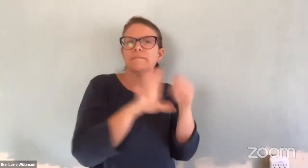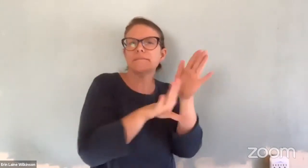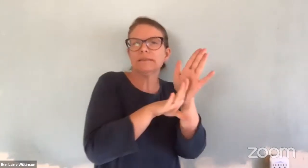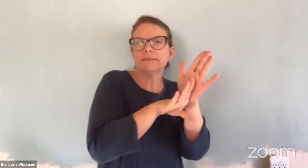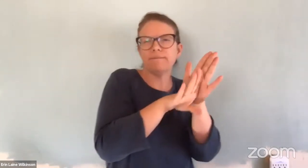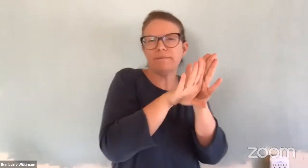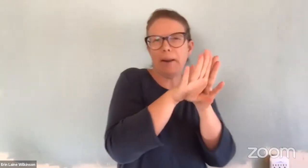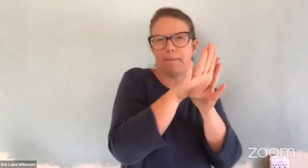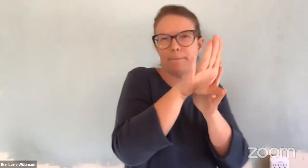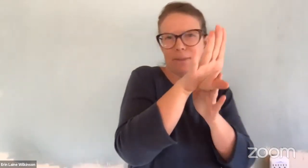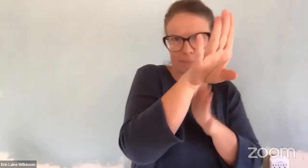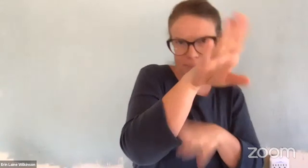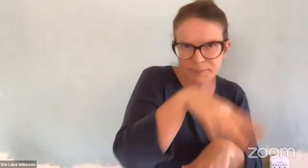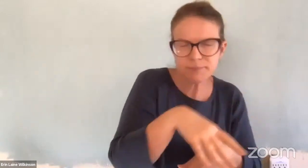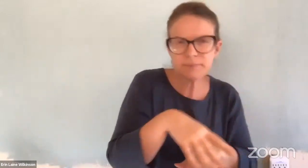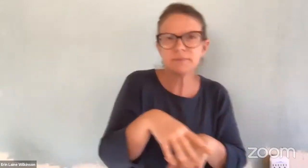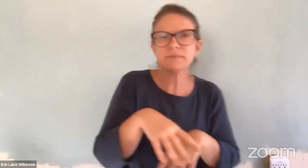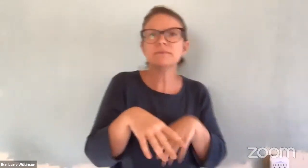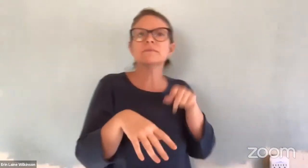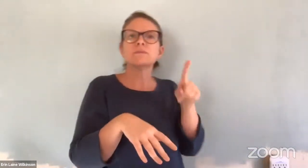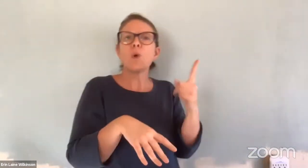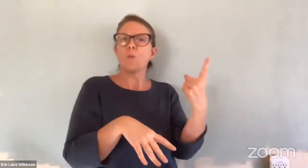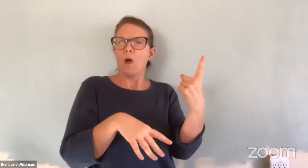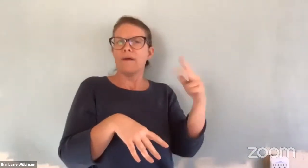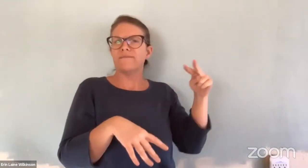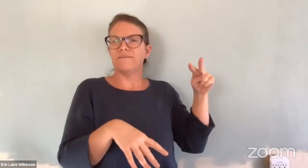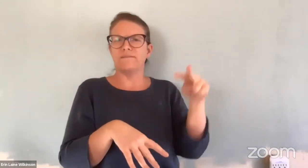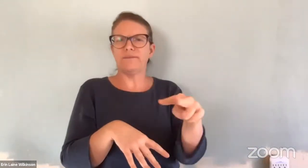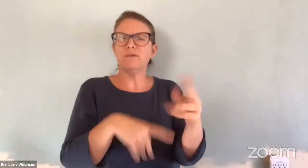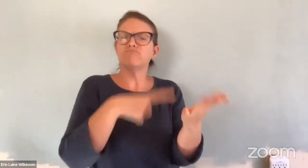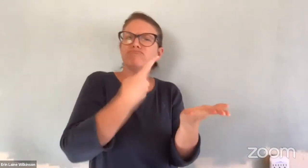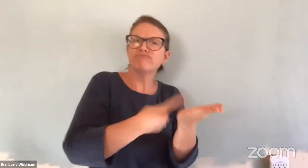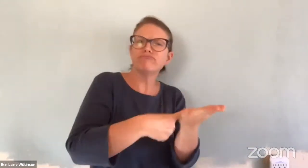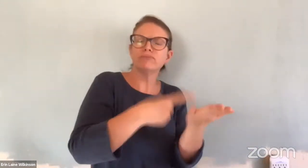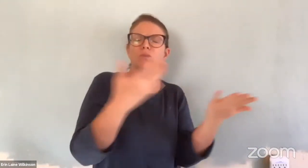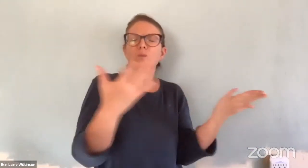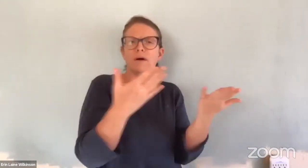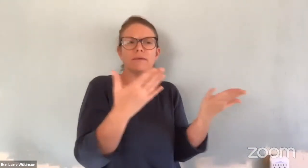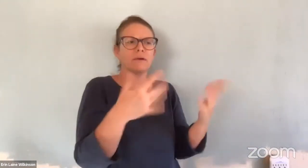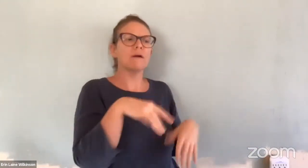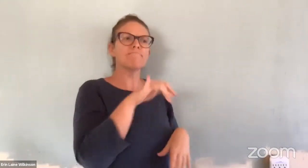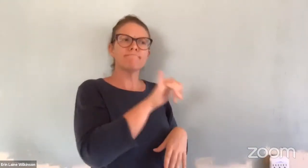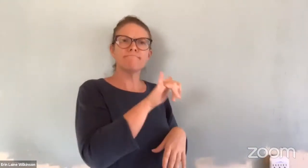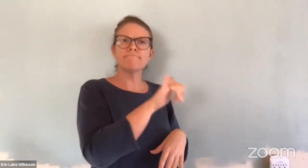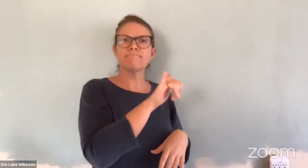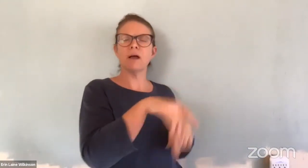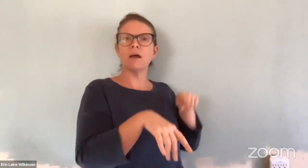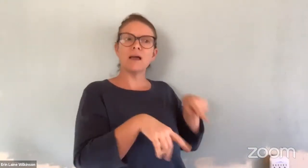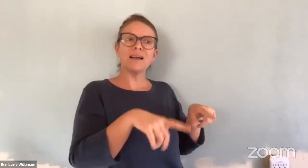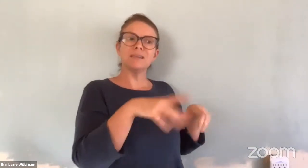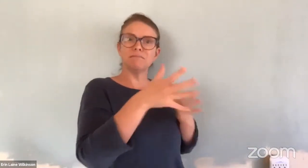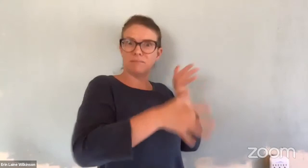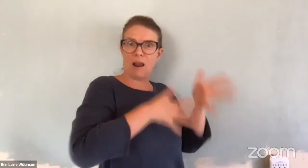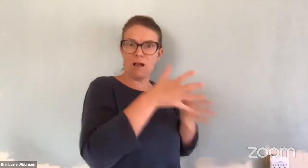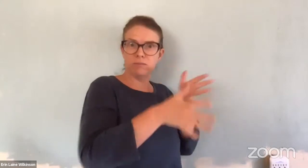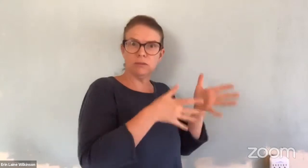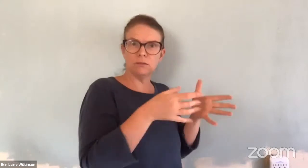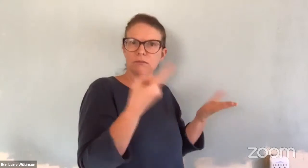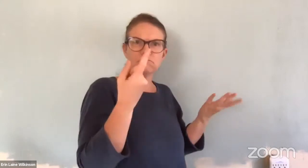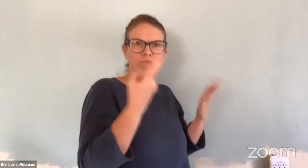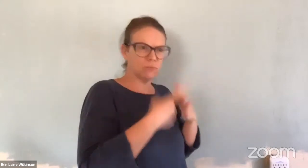So there's going to be a little bit of the discussion of, this idea and concept of development. One view could be